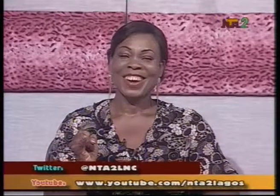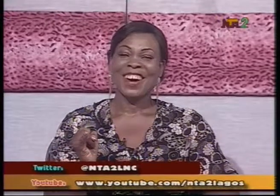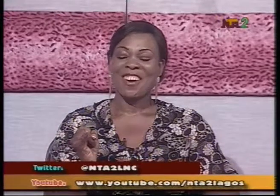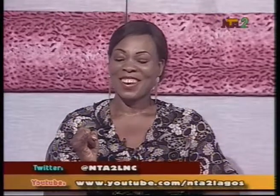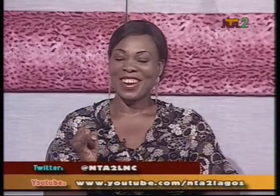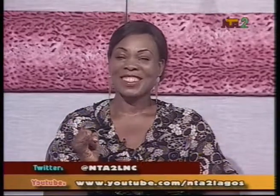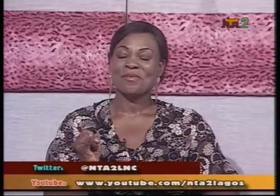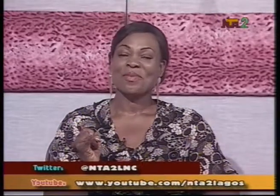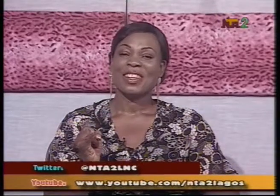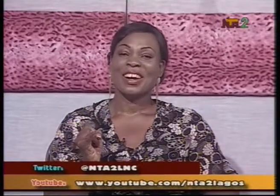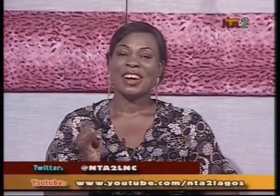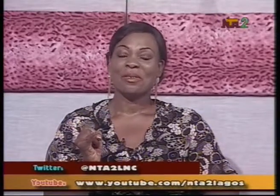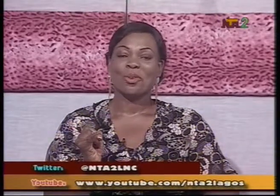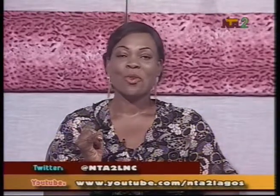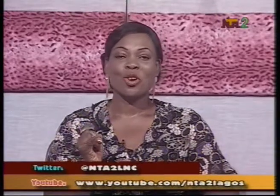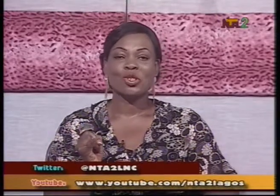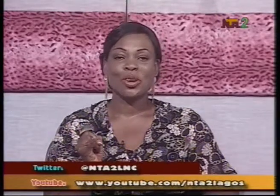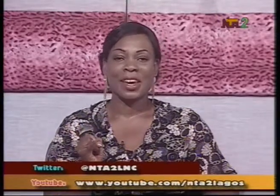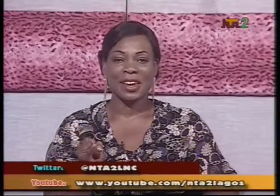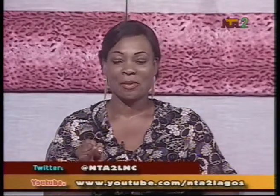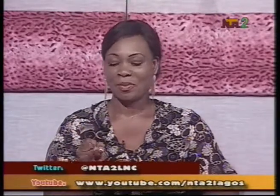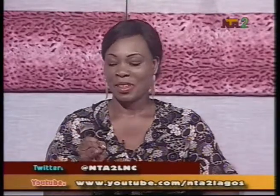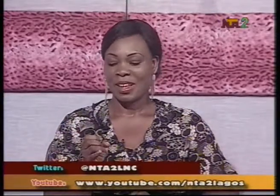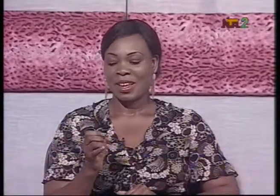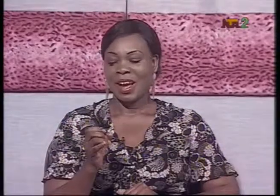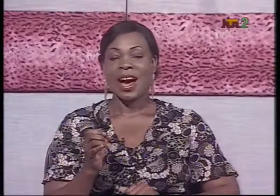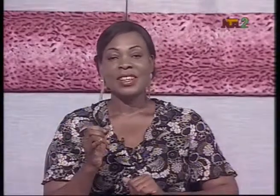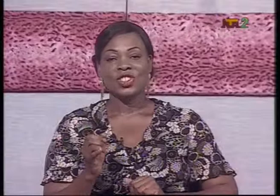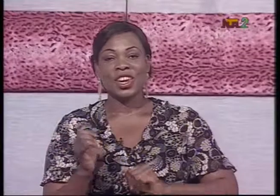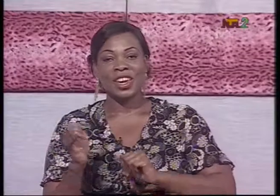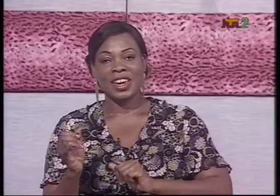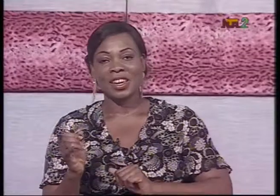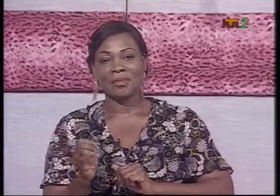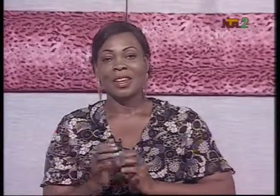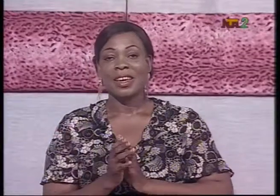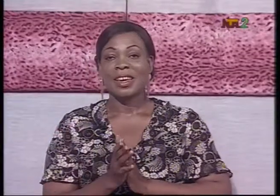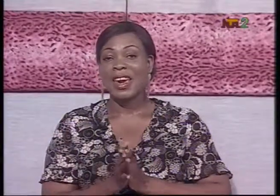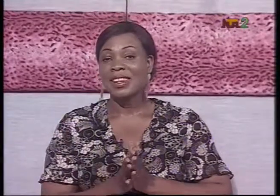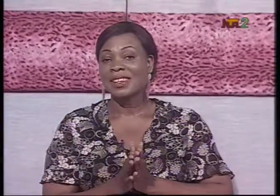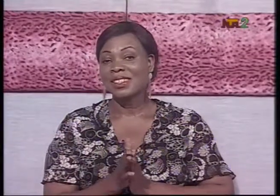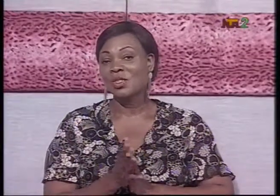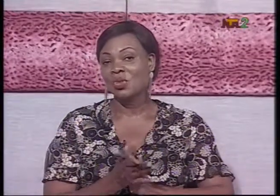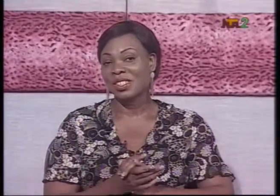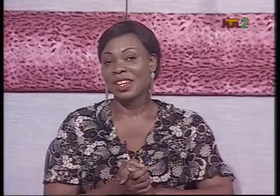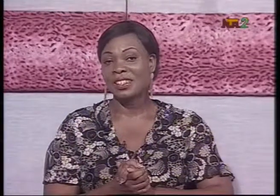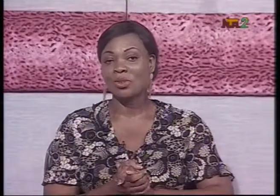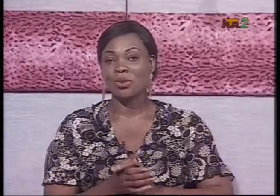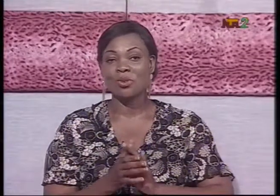All right. We'll move on to K. I-J-K. K is a little twisted, so you will need